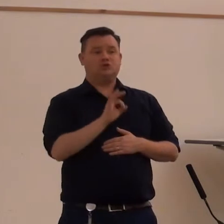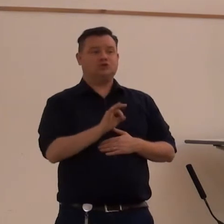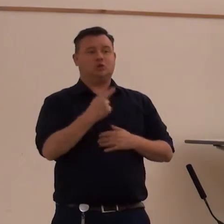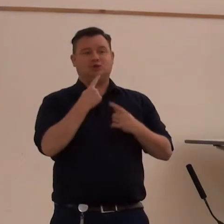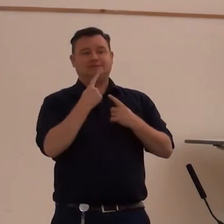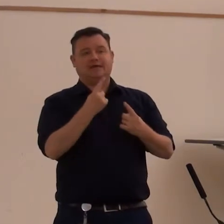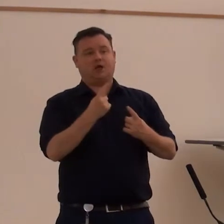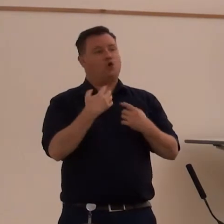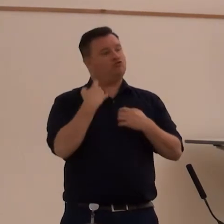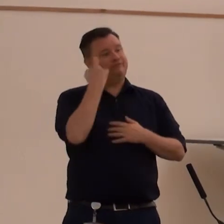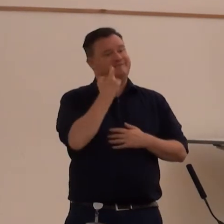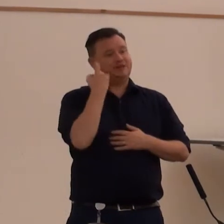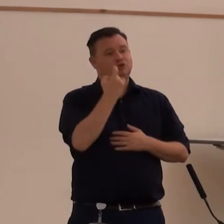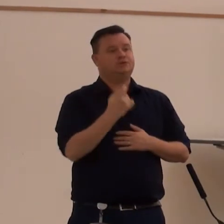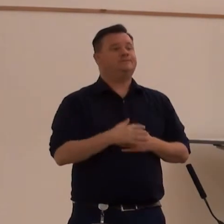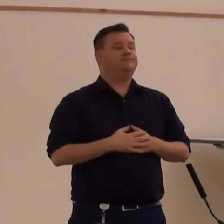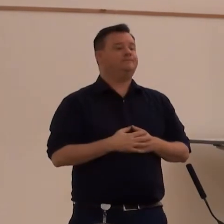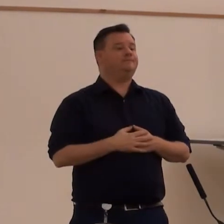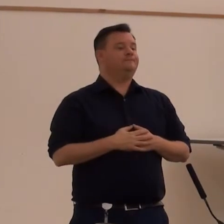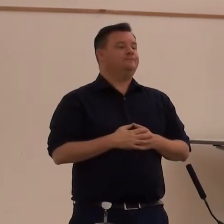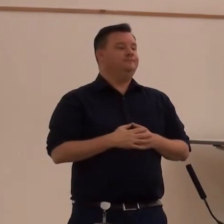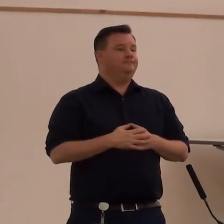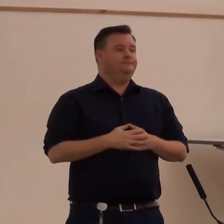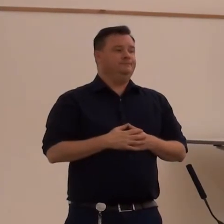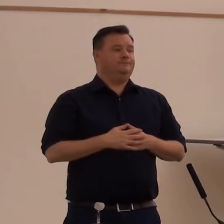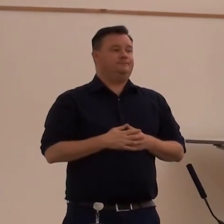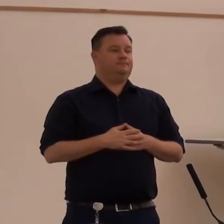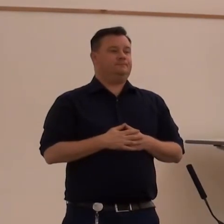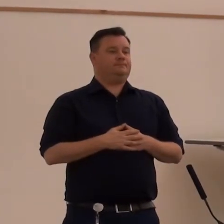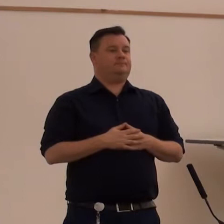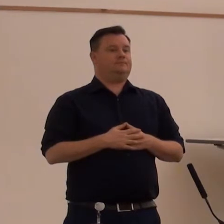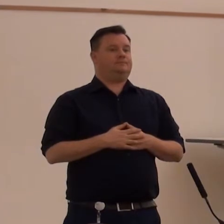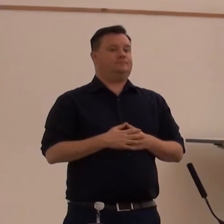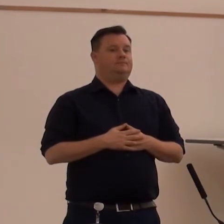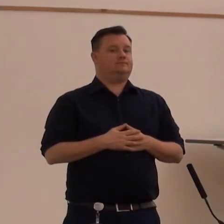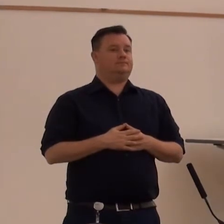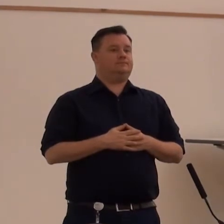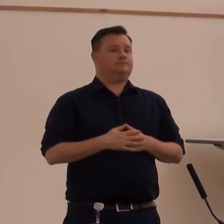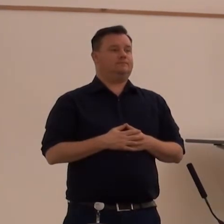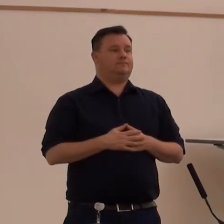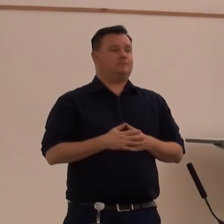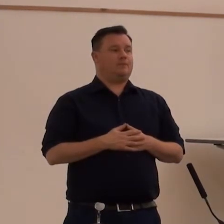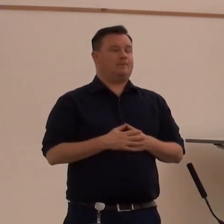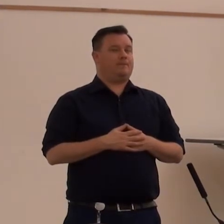something, reflect on what you've heard this morning, make a point, or ask a particular point to anybody? Let